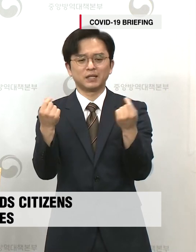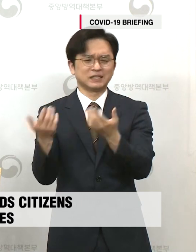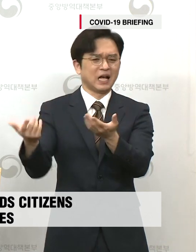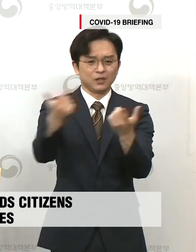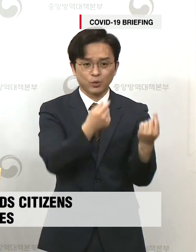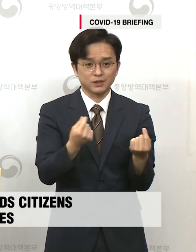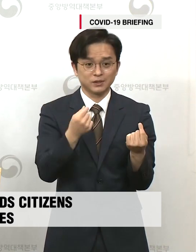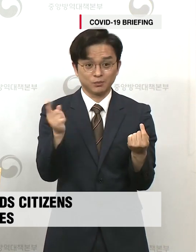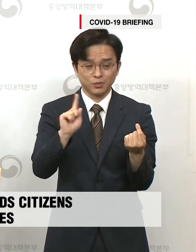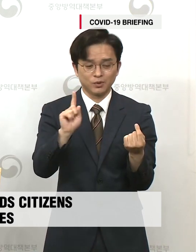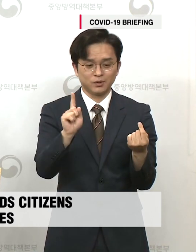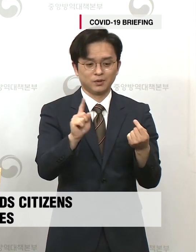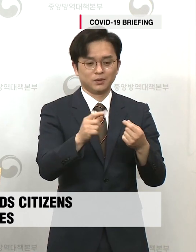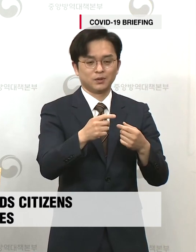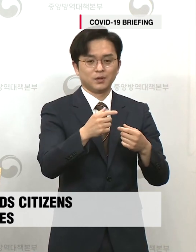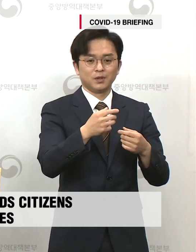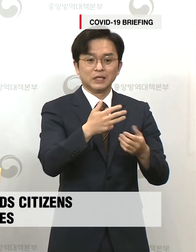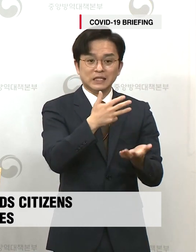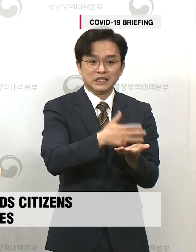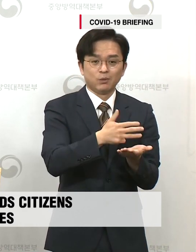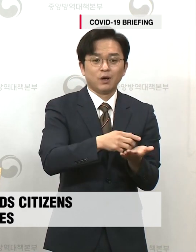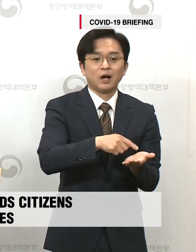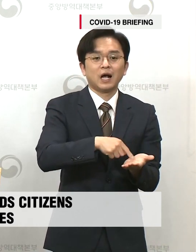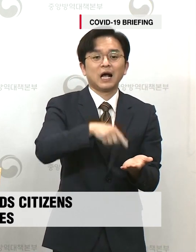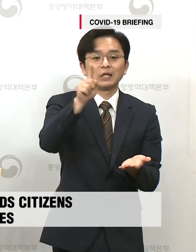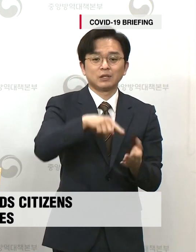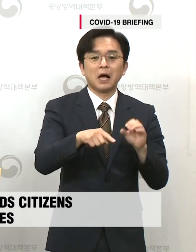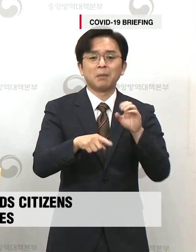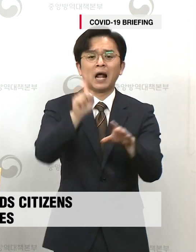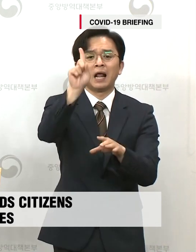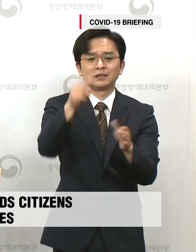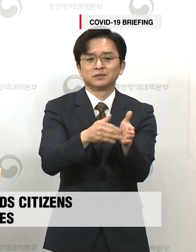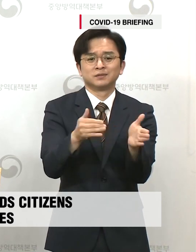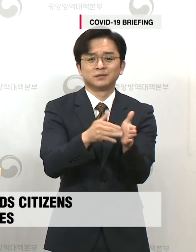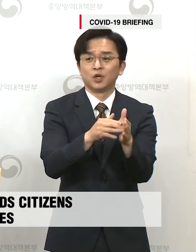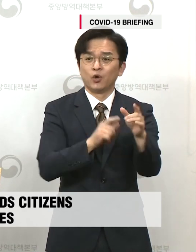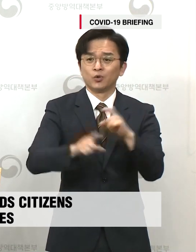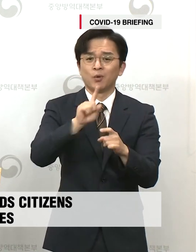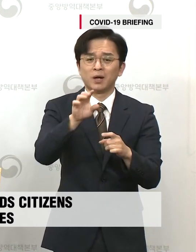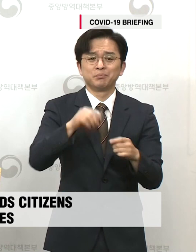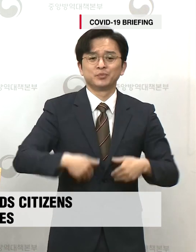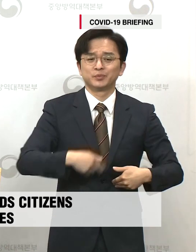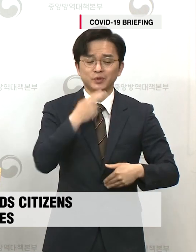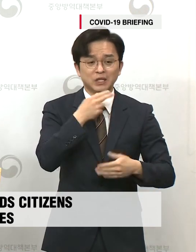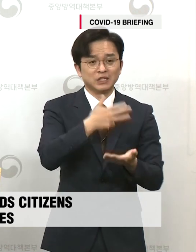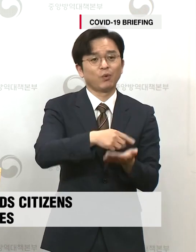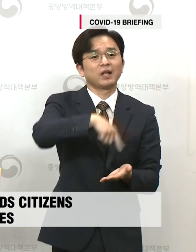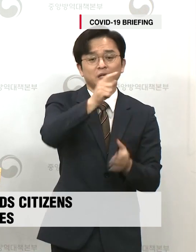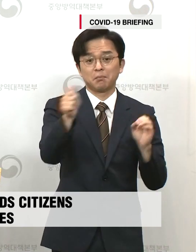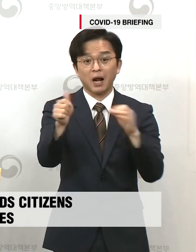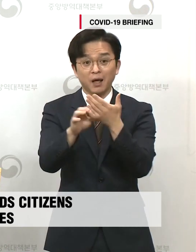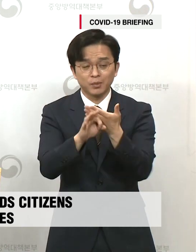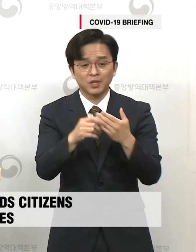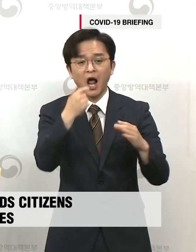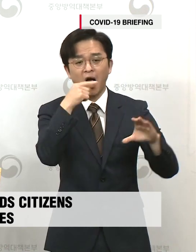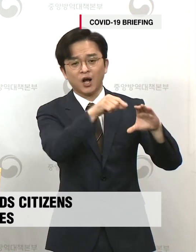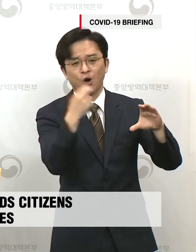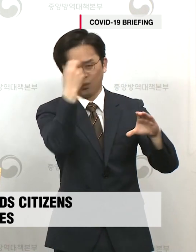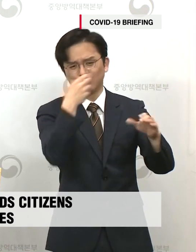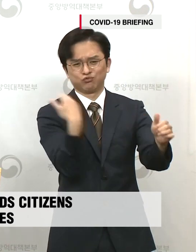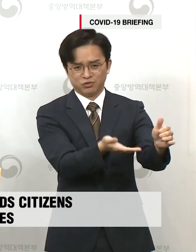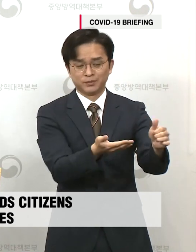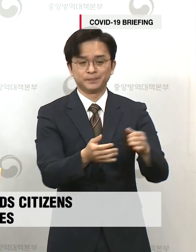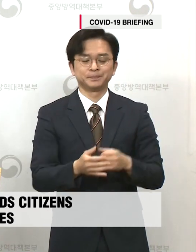protect your private privacy and when you conduct these diagnostic testing. So please be relieved. And